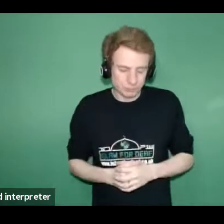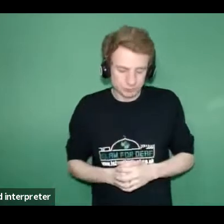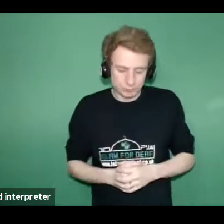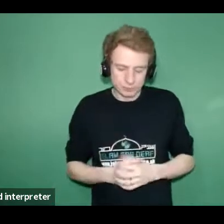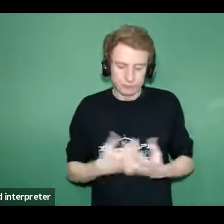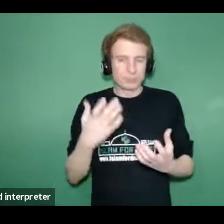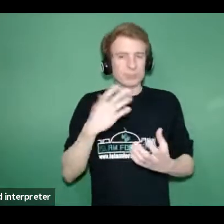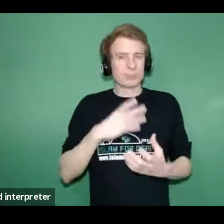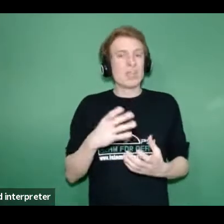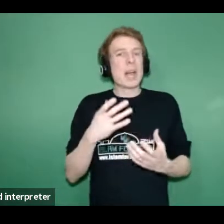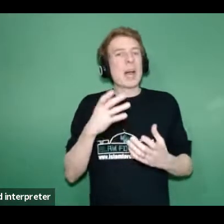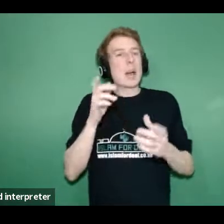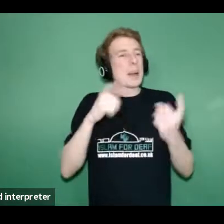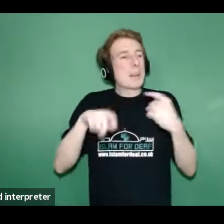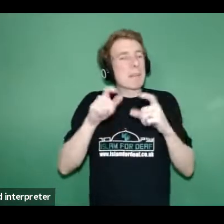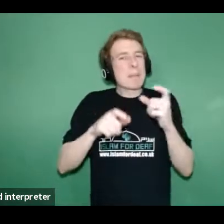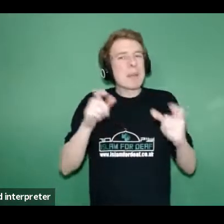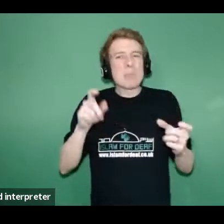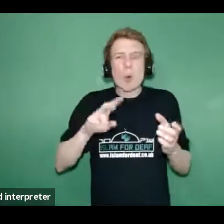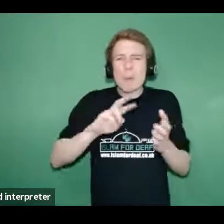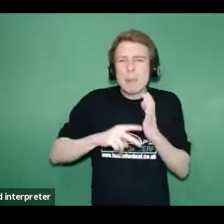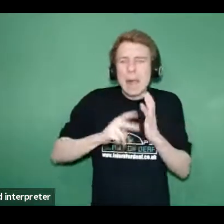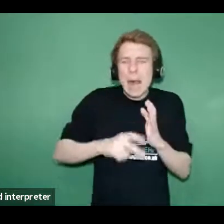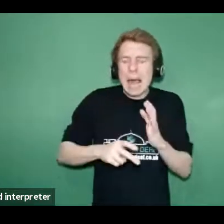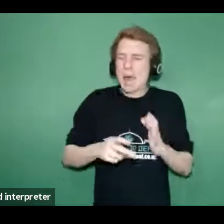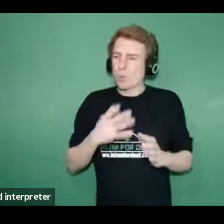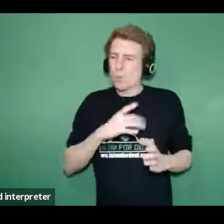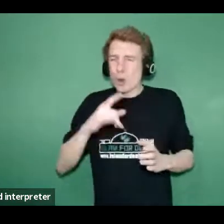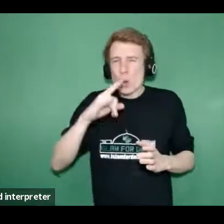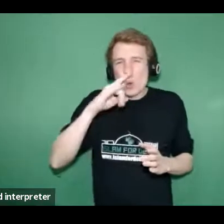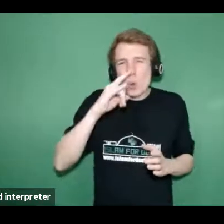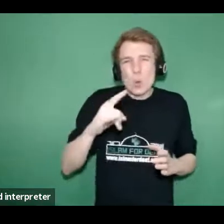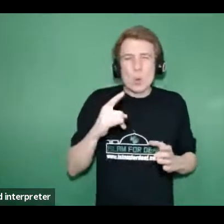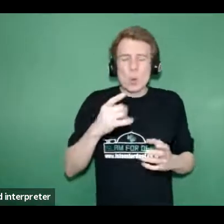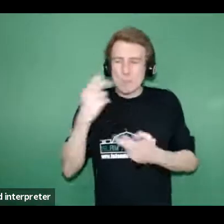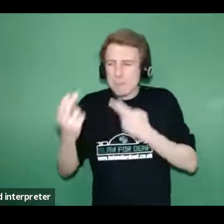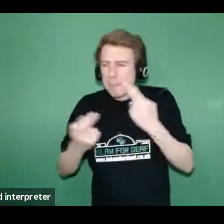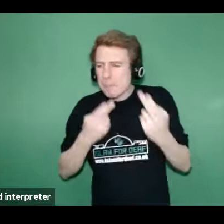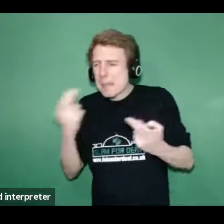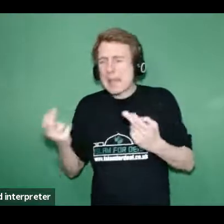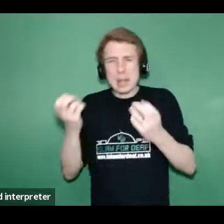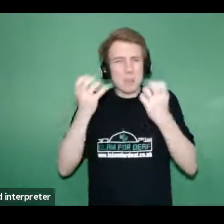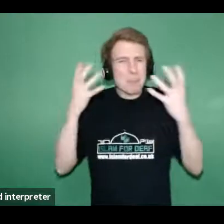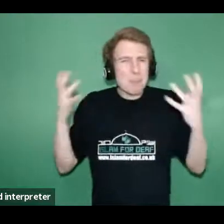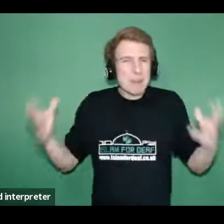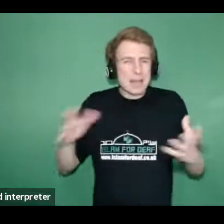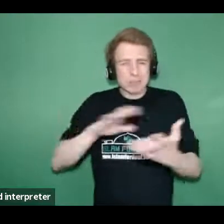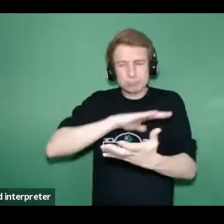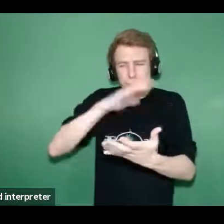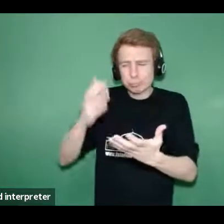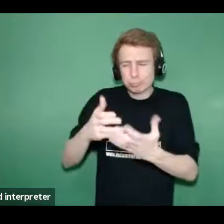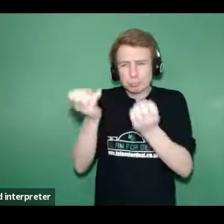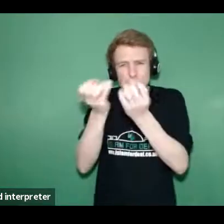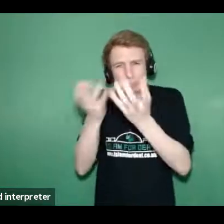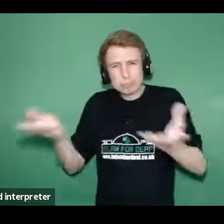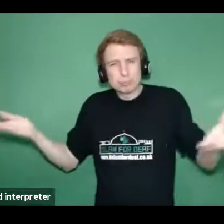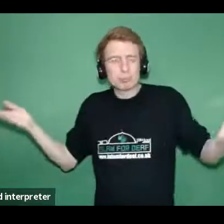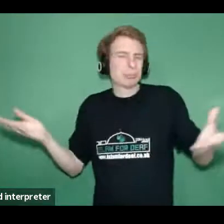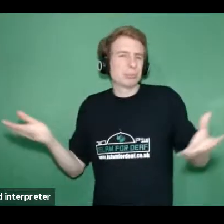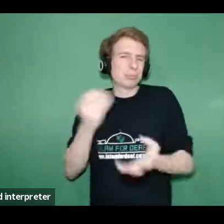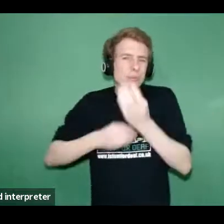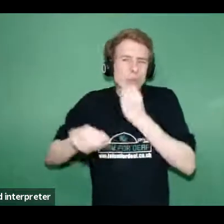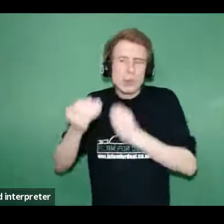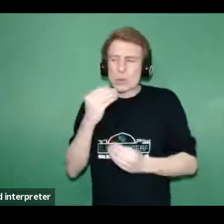to eat, and they plan these flamboyant meals, this takes time. It takes time and it takes preparation. It takes time